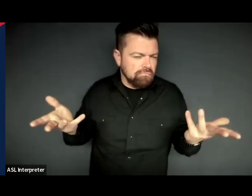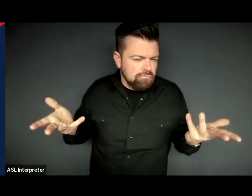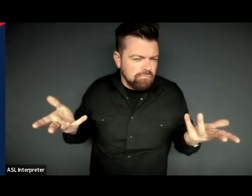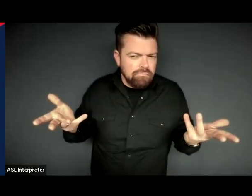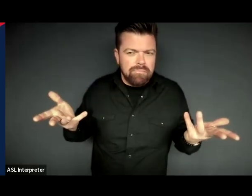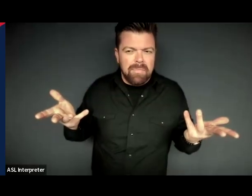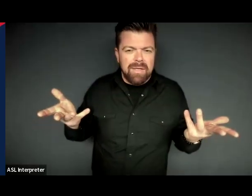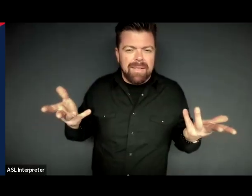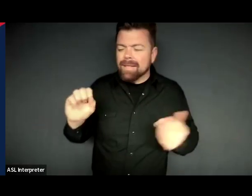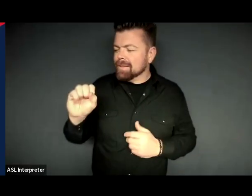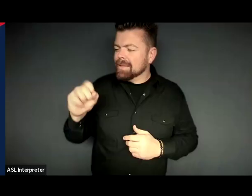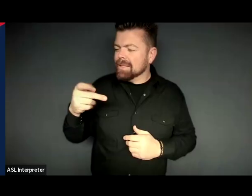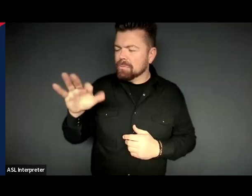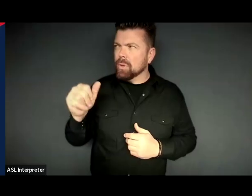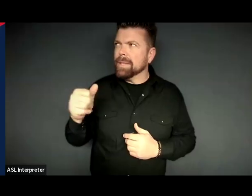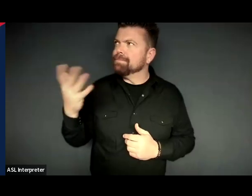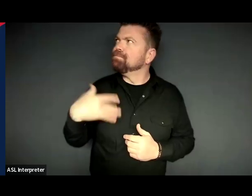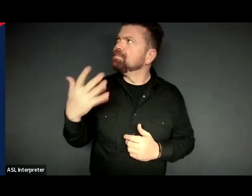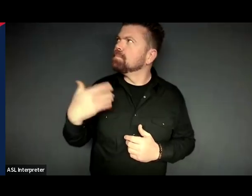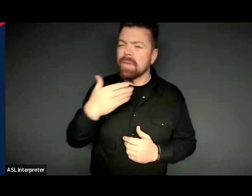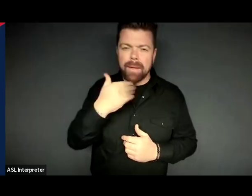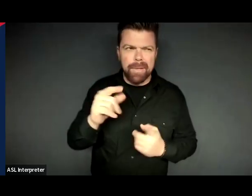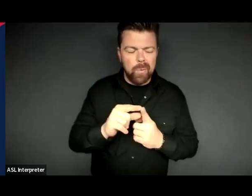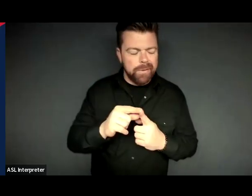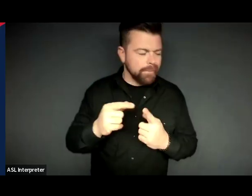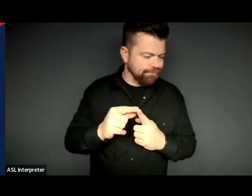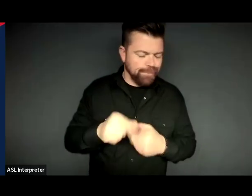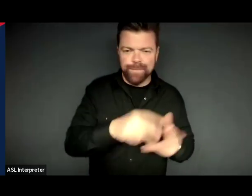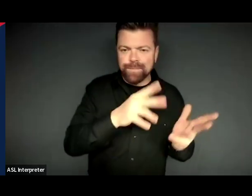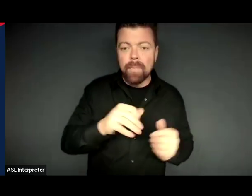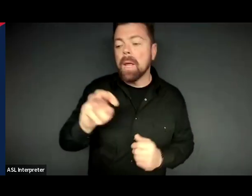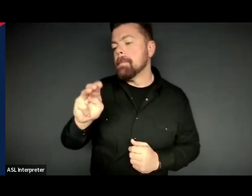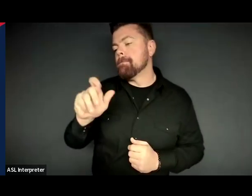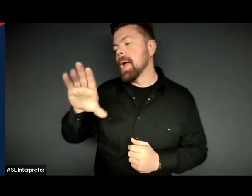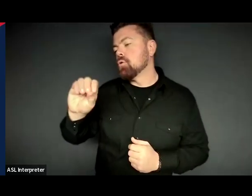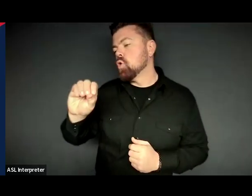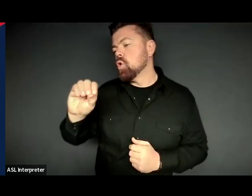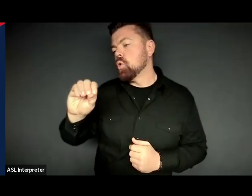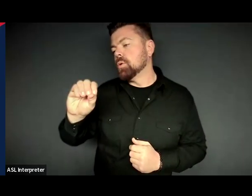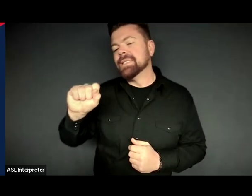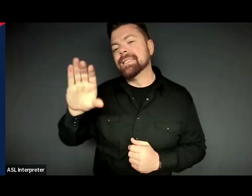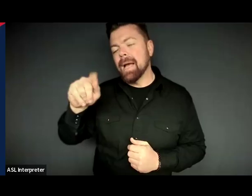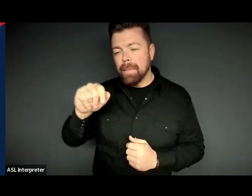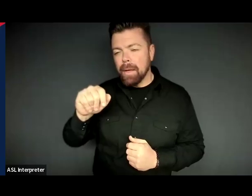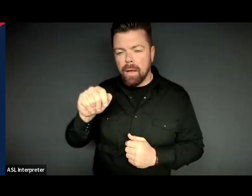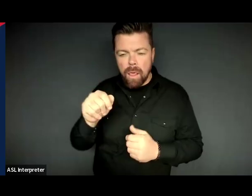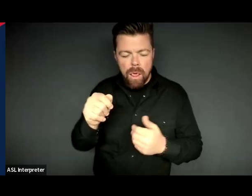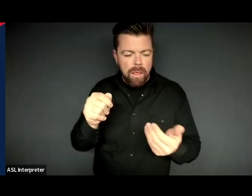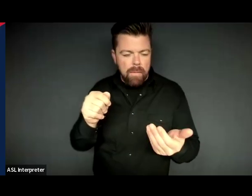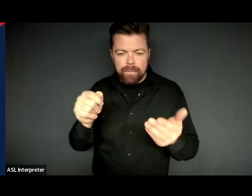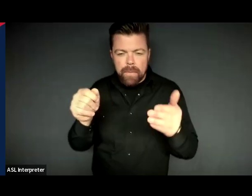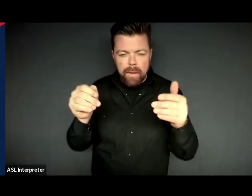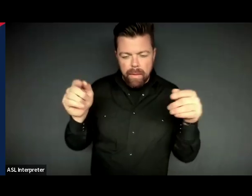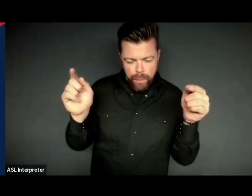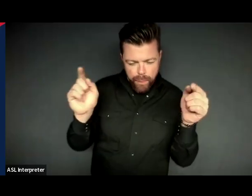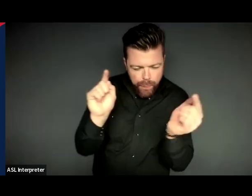call it a spray for lack of a better word, but it's microscopic, and they kind of spray that